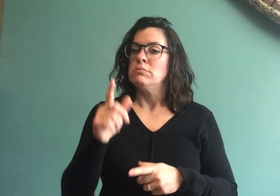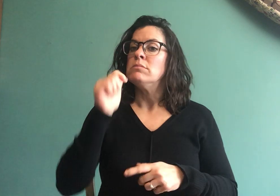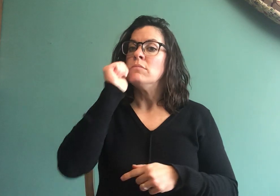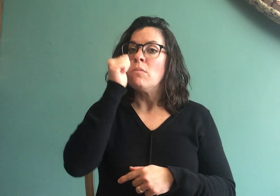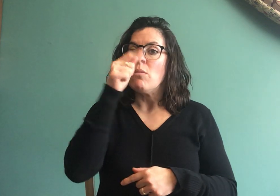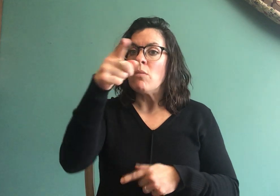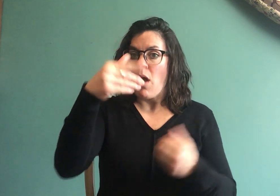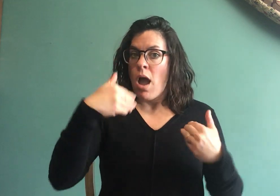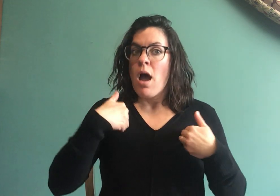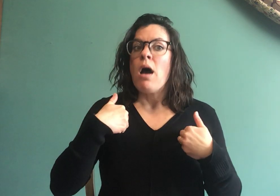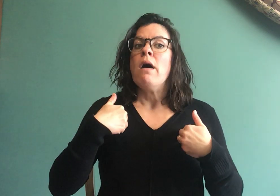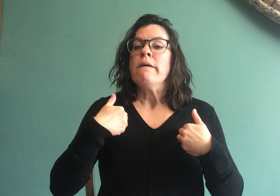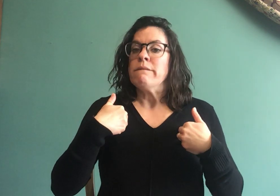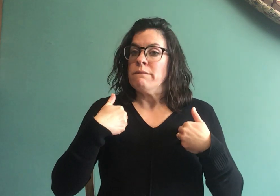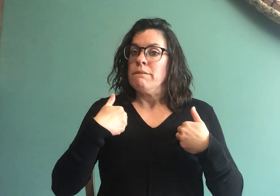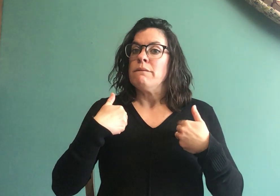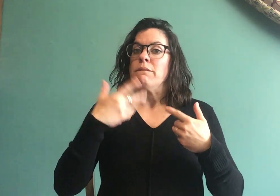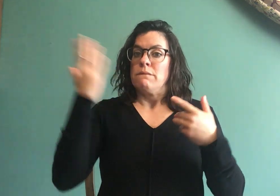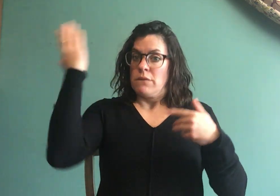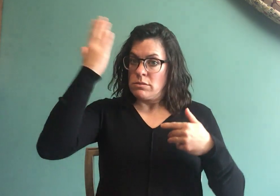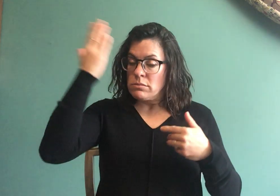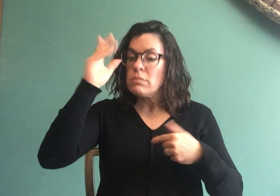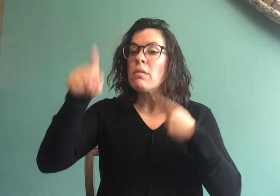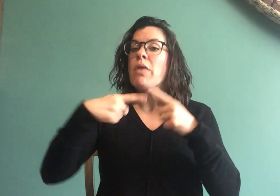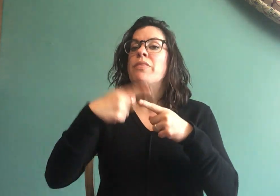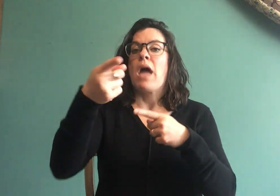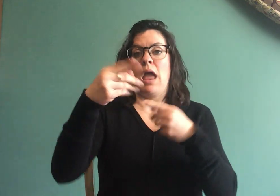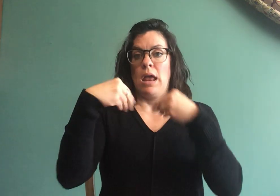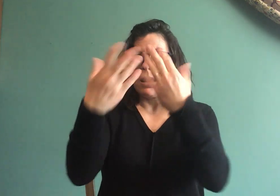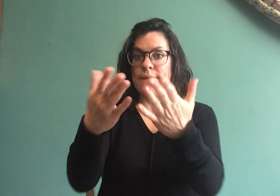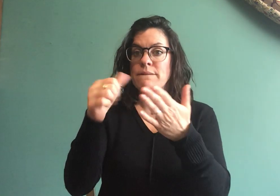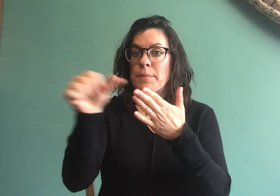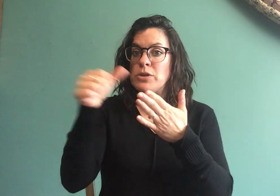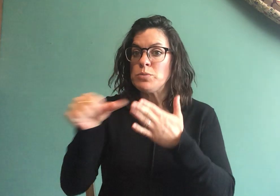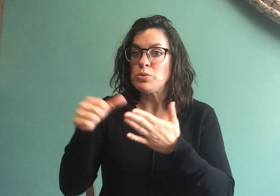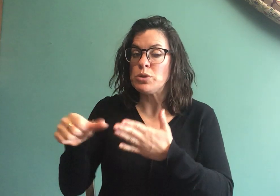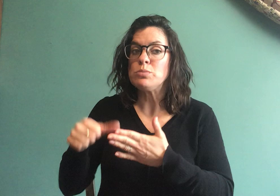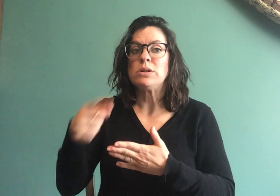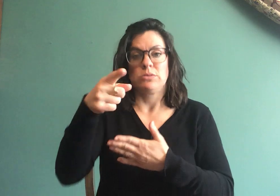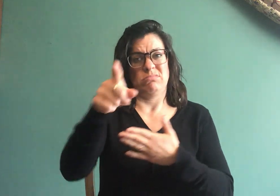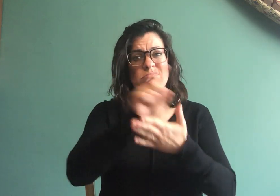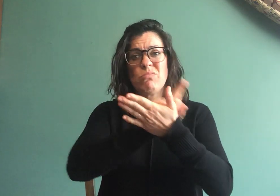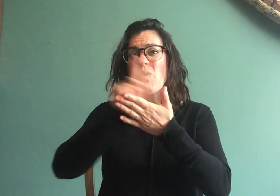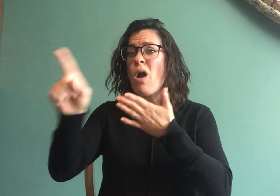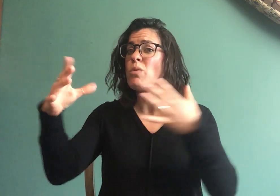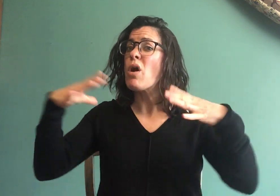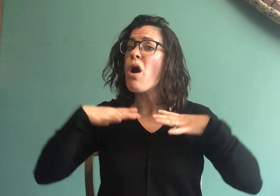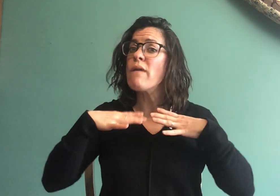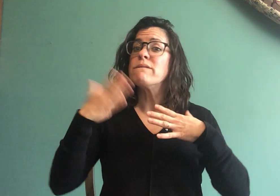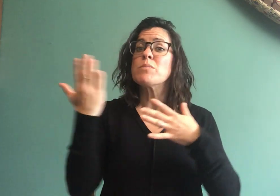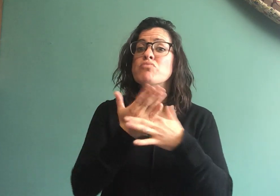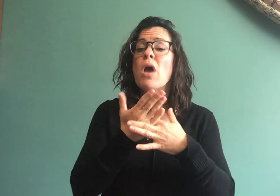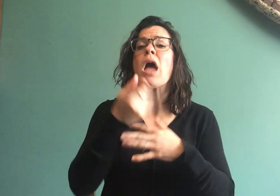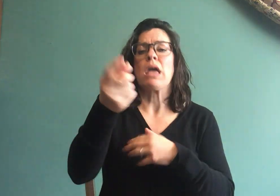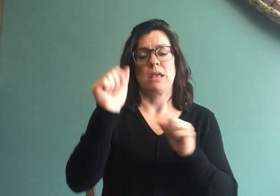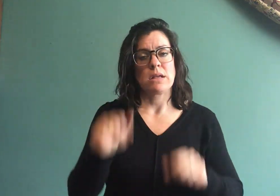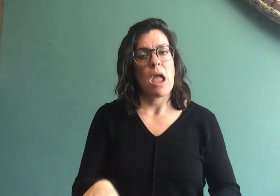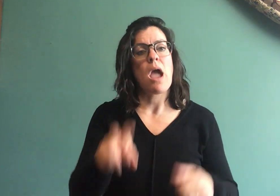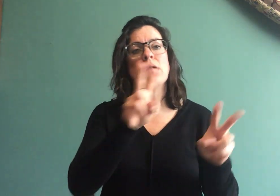and then you got a week. You go through the book on your own. There's no reason why you can't go through this book on your own. Okay, you got